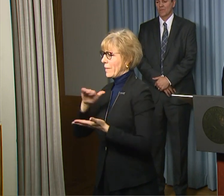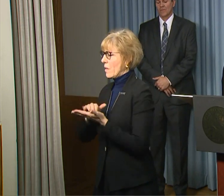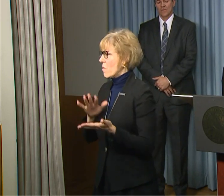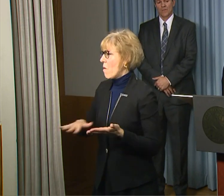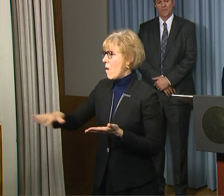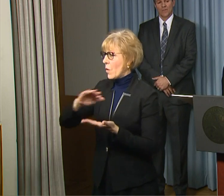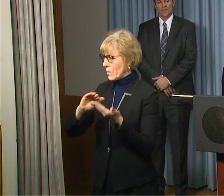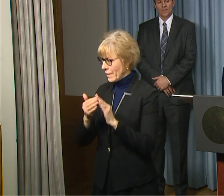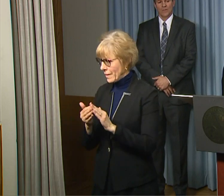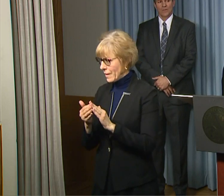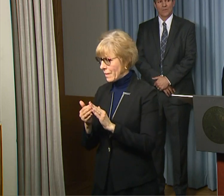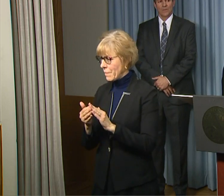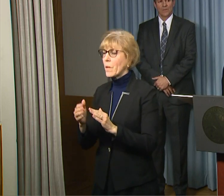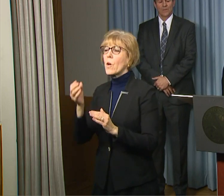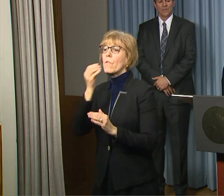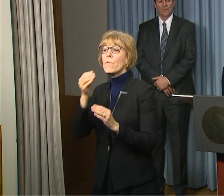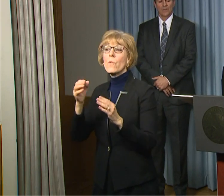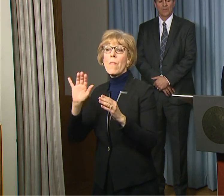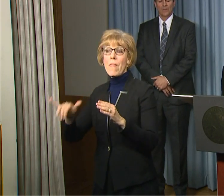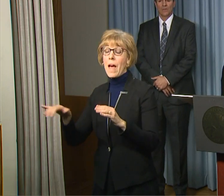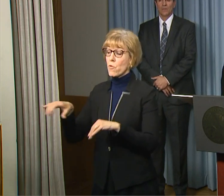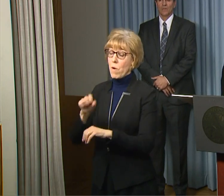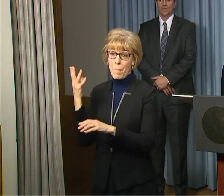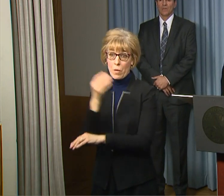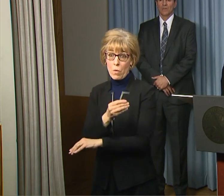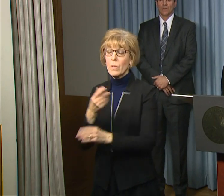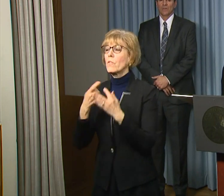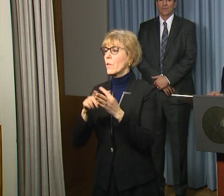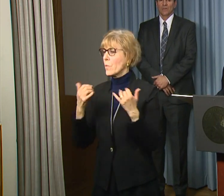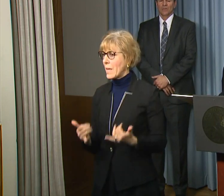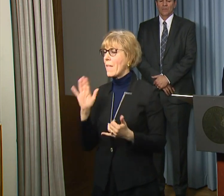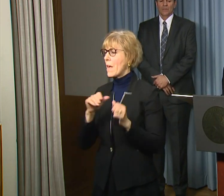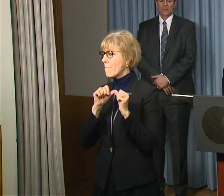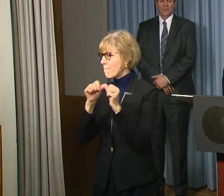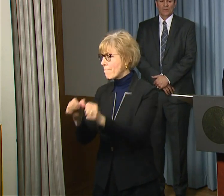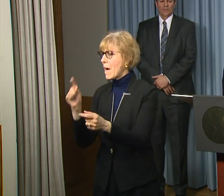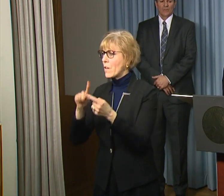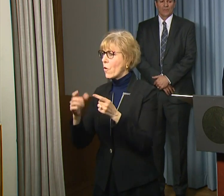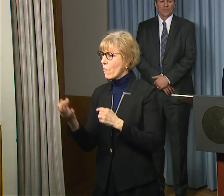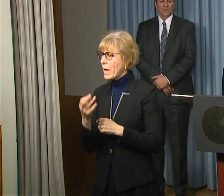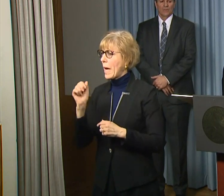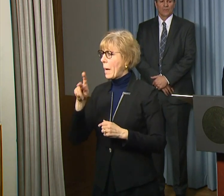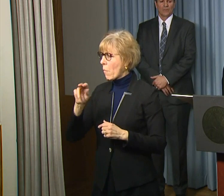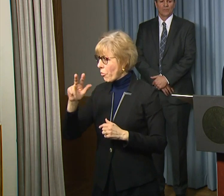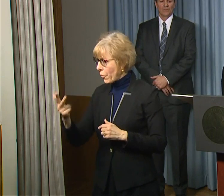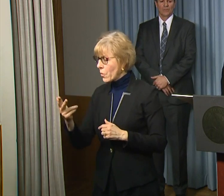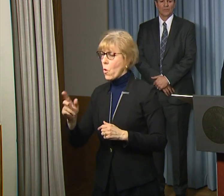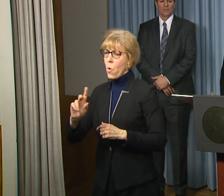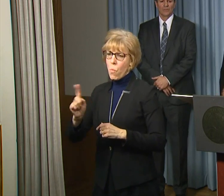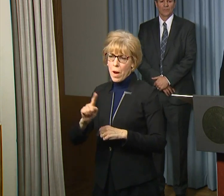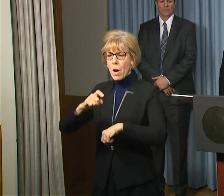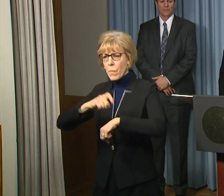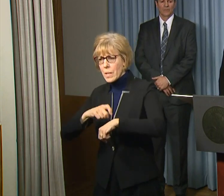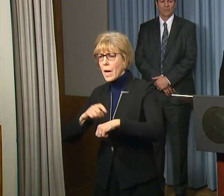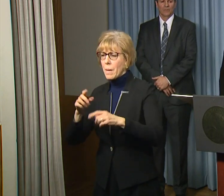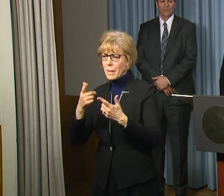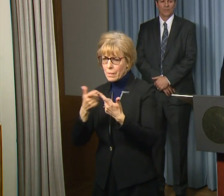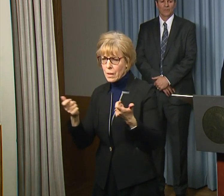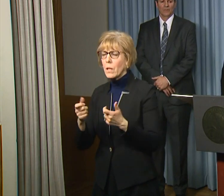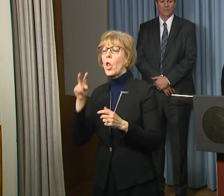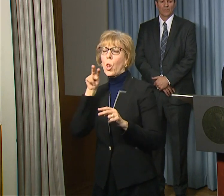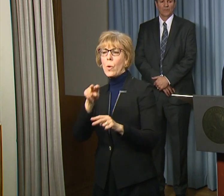Meal service begins today and will continue through Friday, April the 3rd. For times and locations, we invite everyone to visit